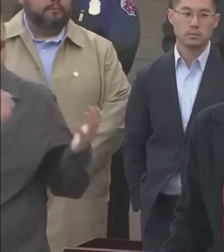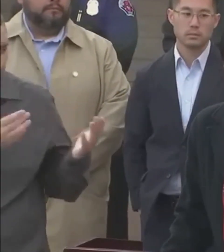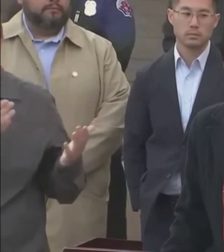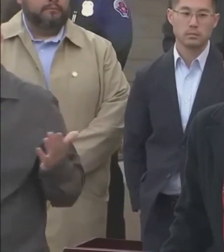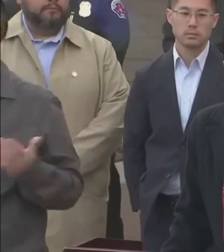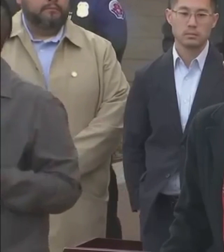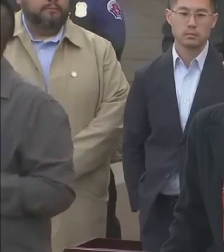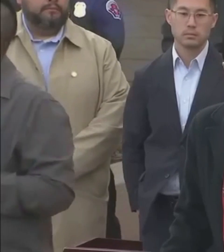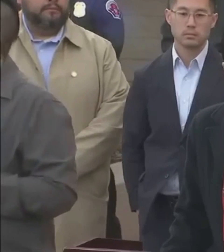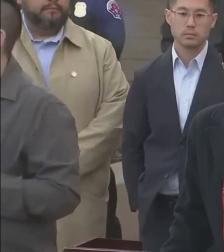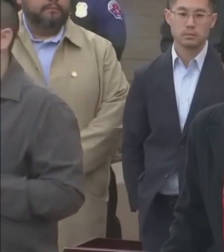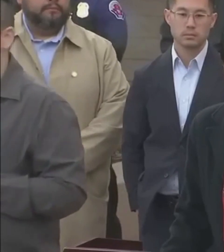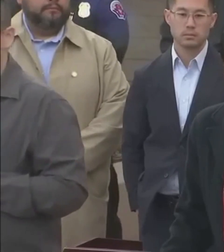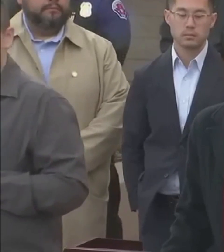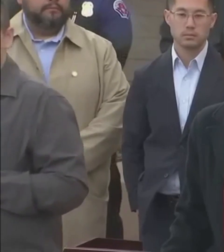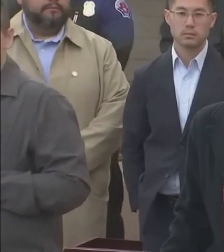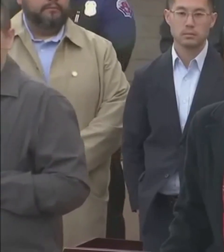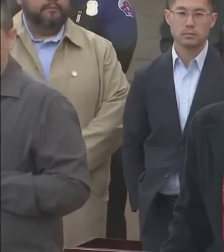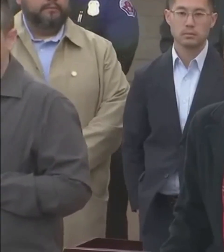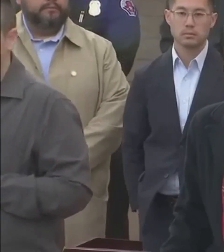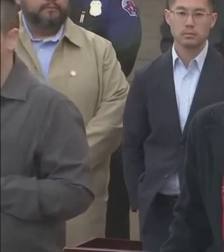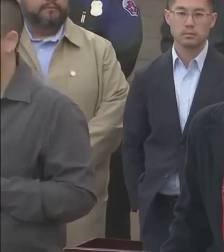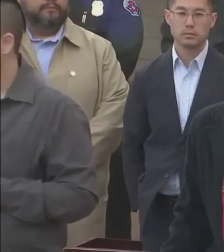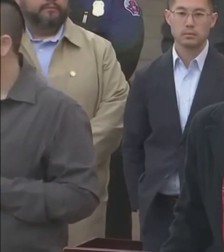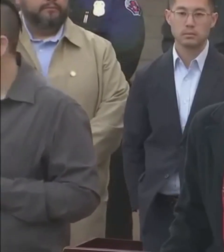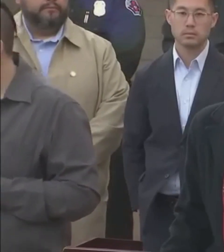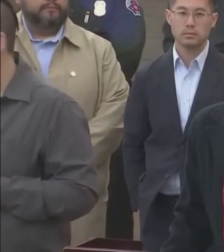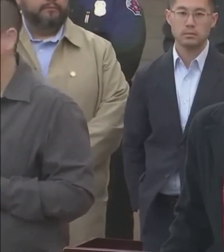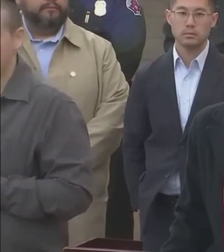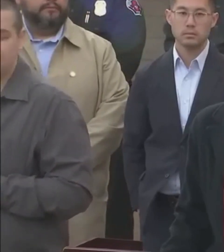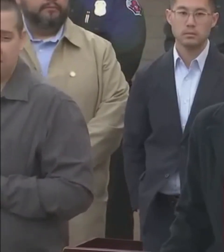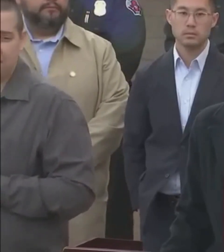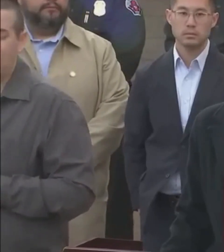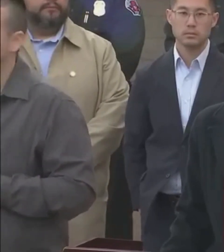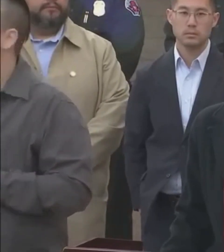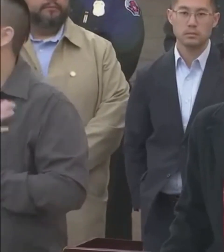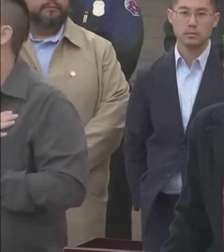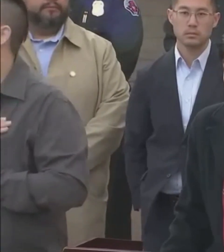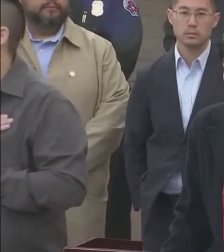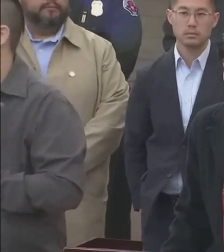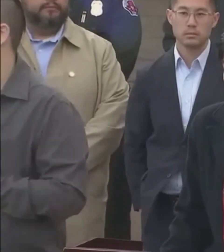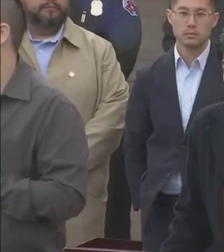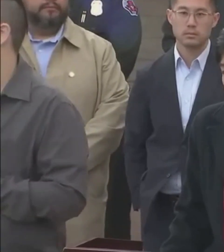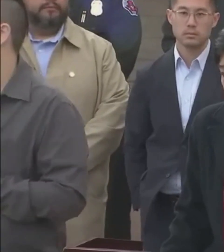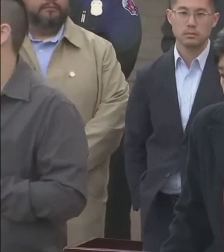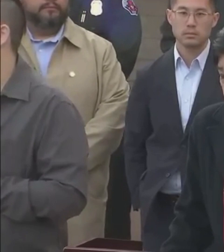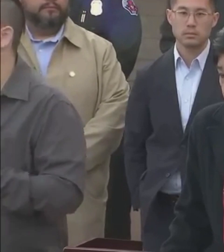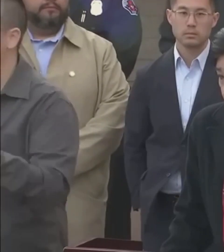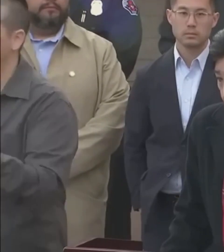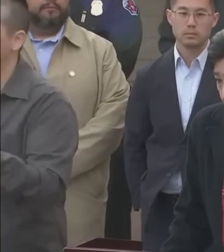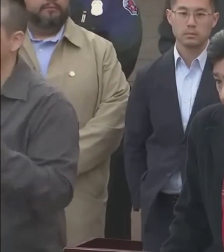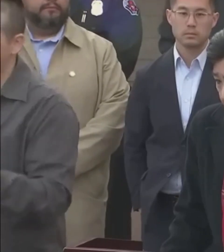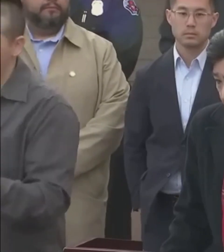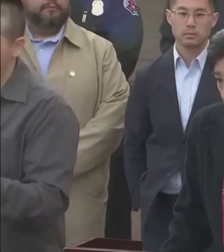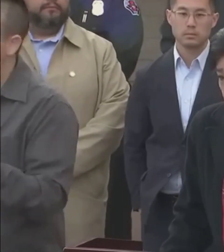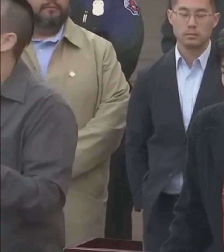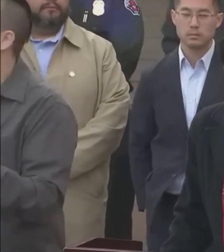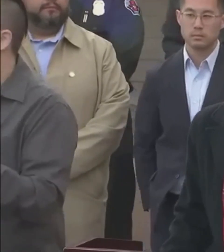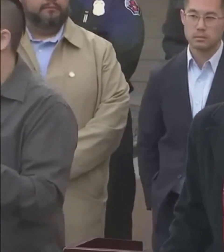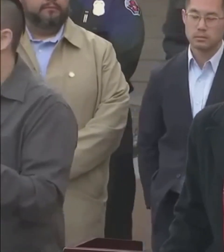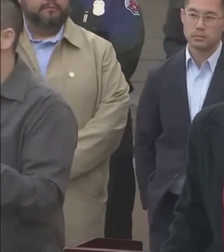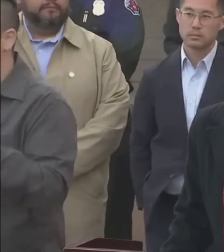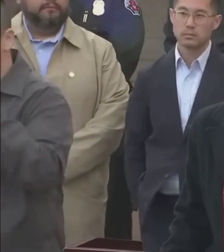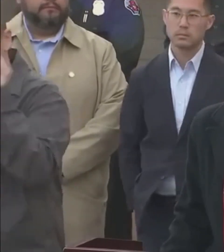large. Representative Ted Liu, D. Los Angeles, crushed by the news emerging from Monterey Park. Lunar New Year should